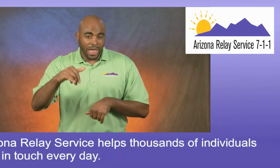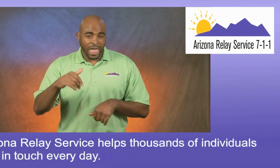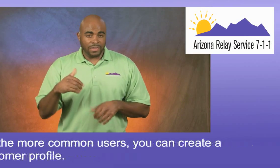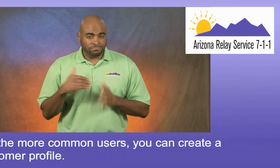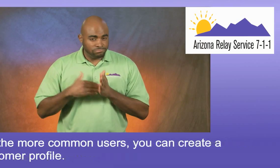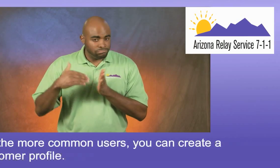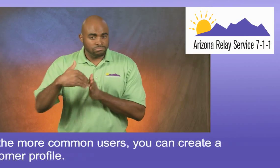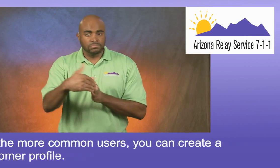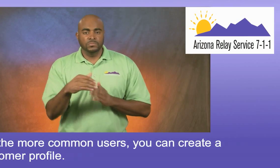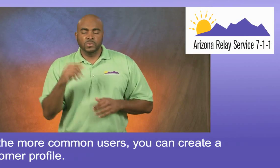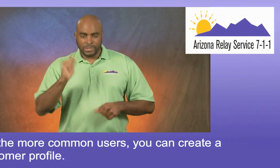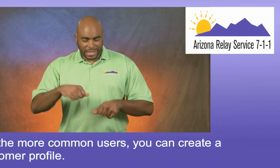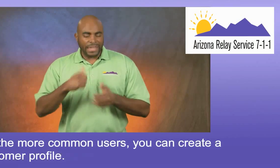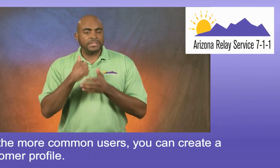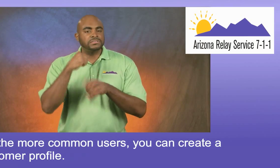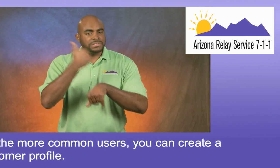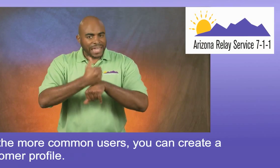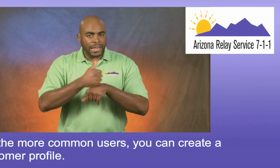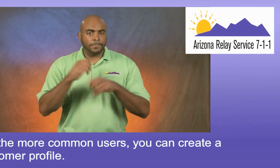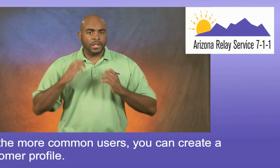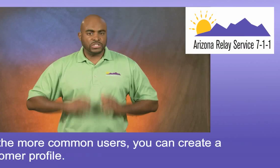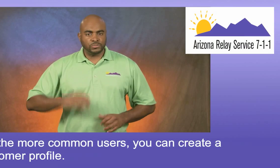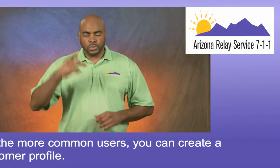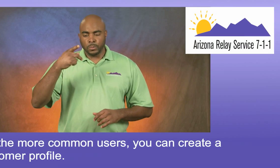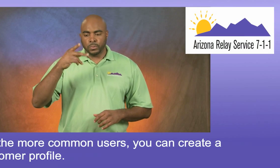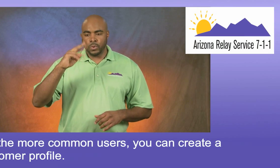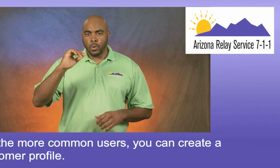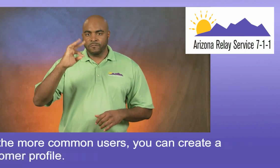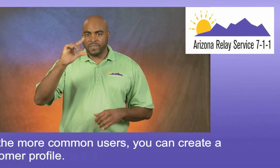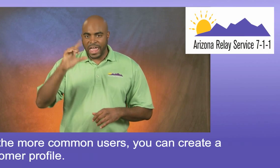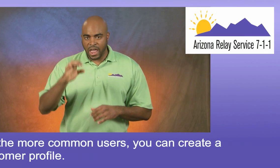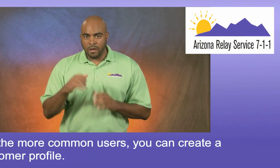For the more common users, you can create a customer profile.